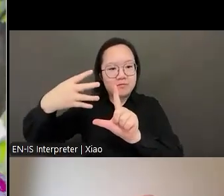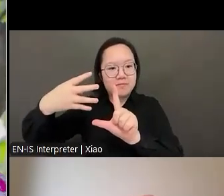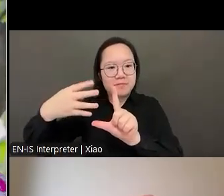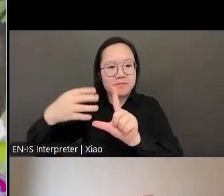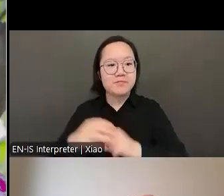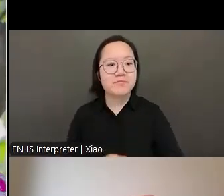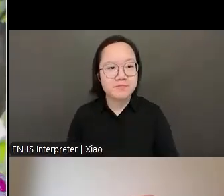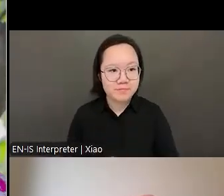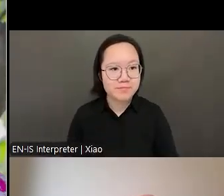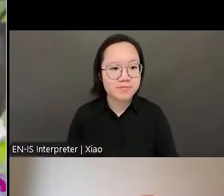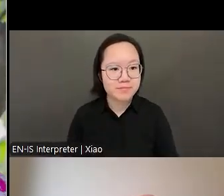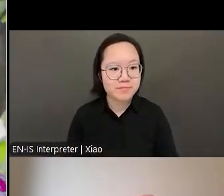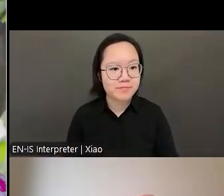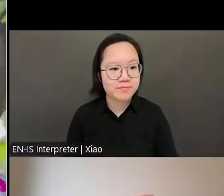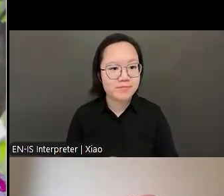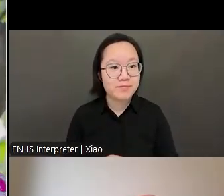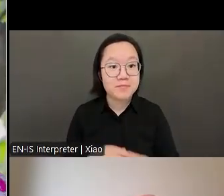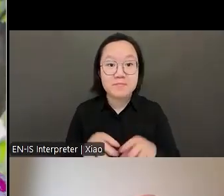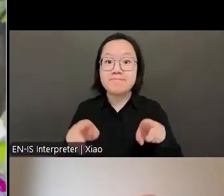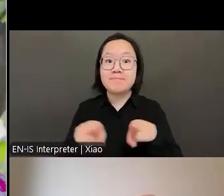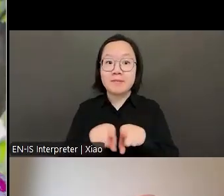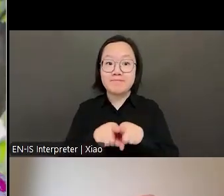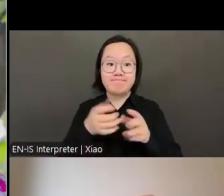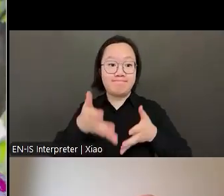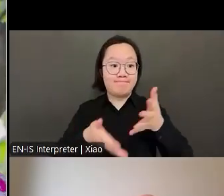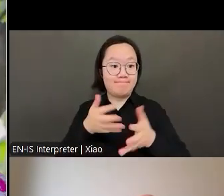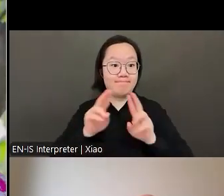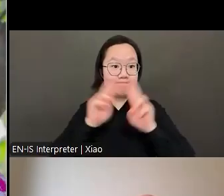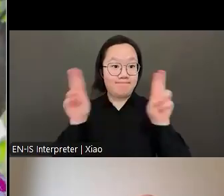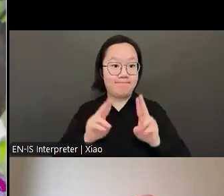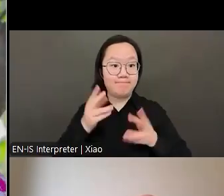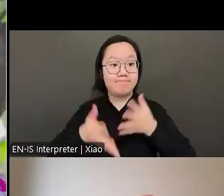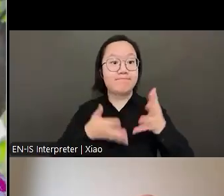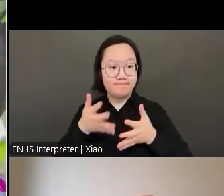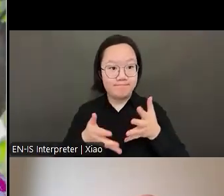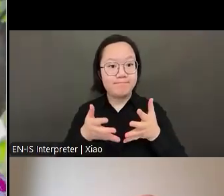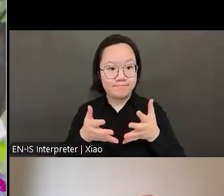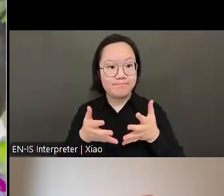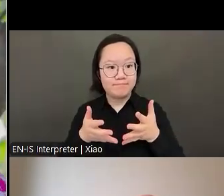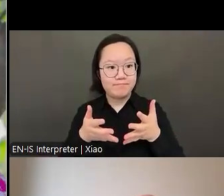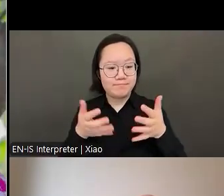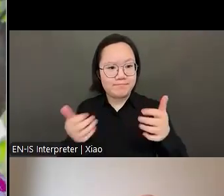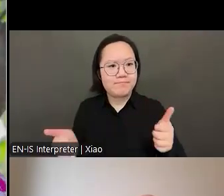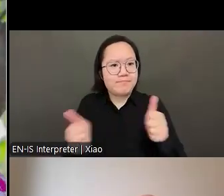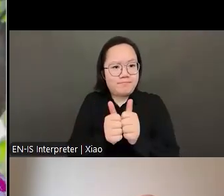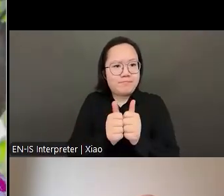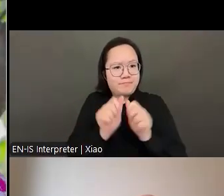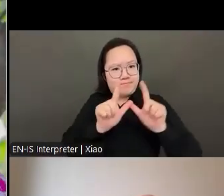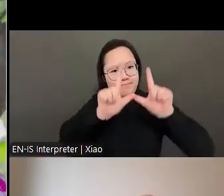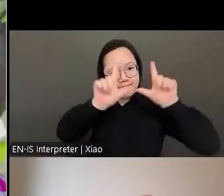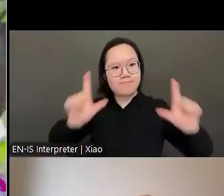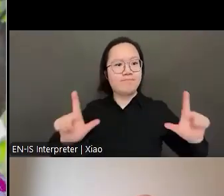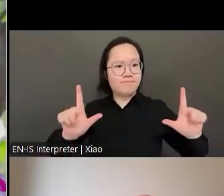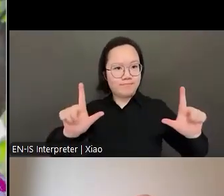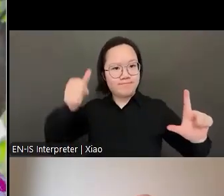International Sign Language is also available throughout. An interpreter will be in spotlight on screen on